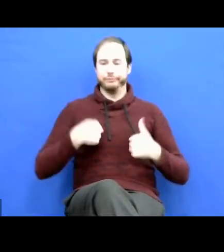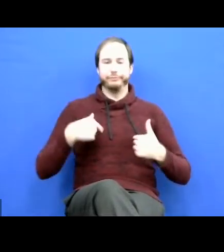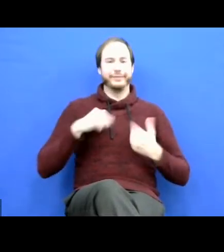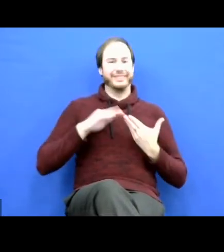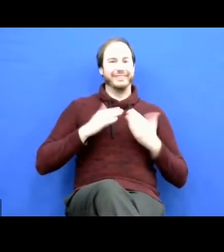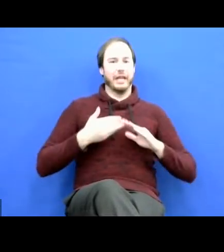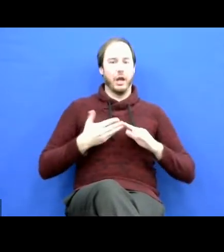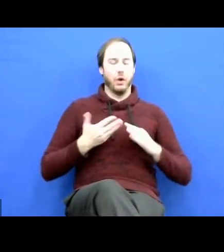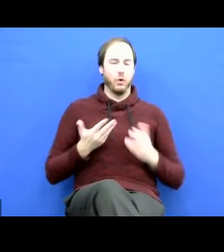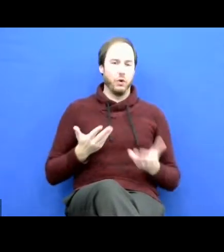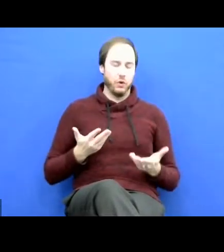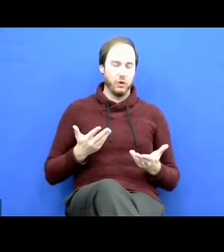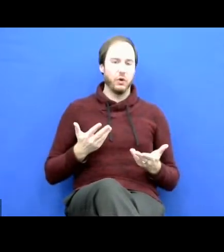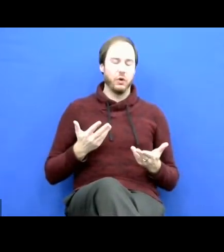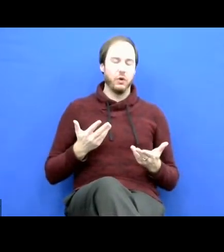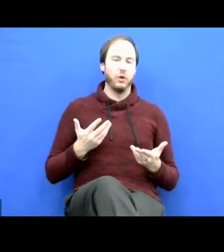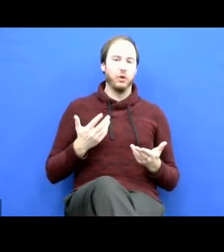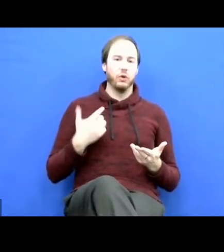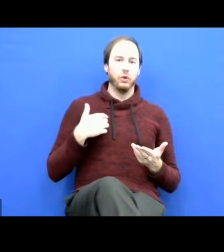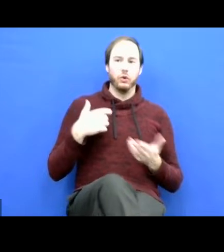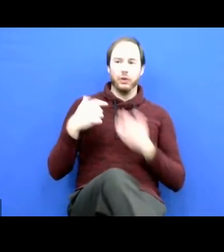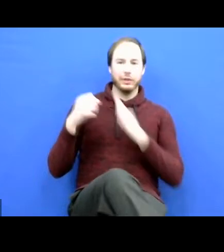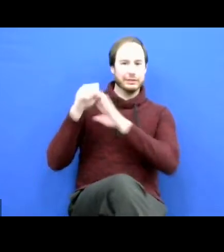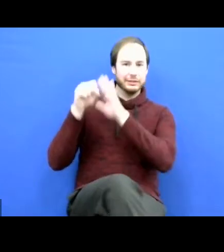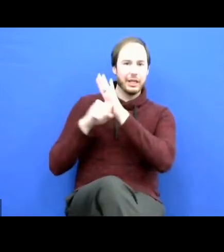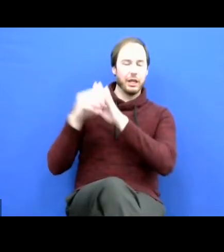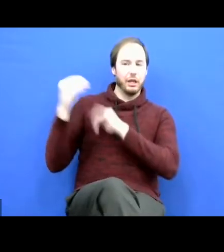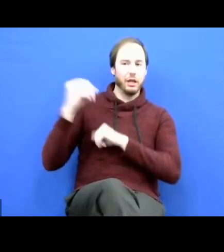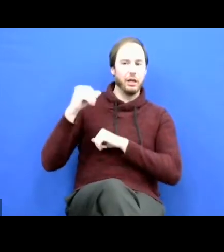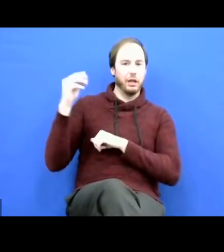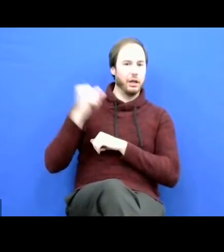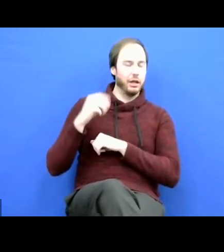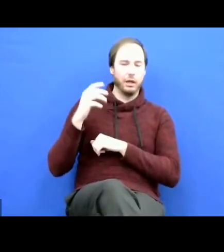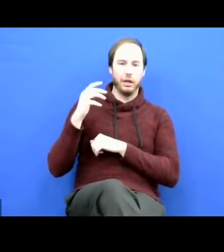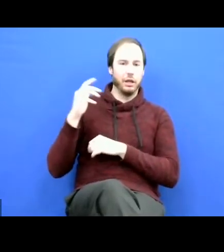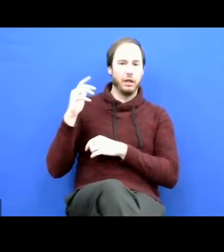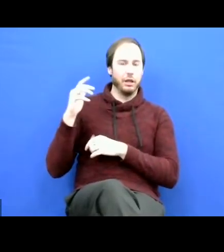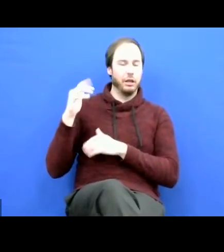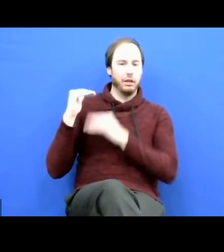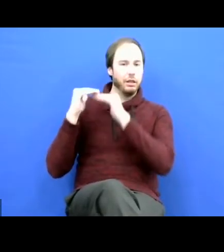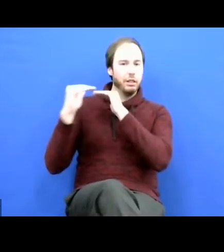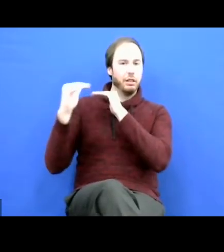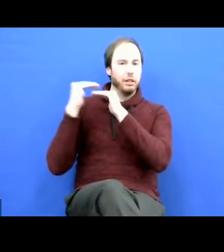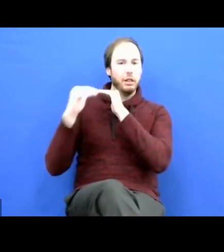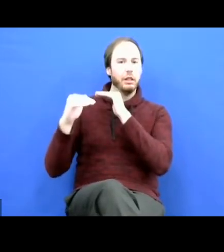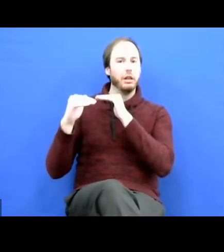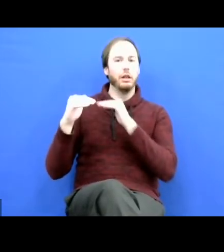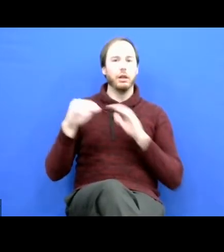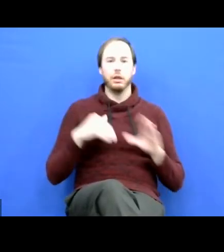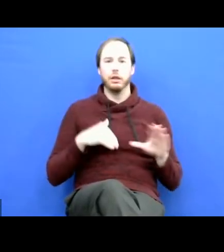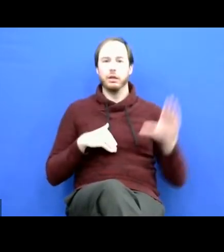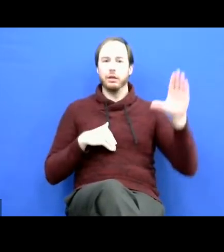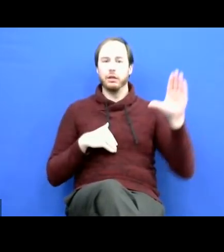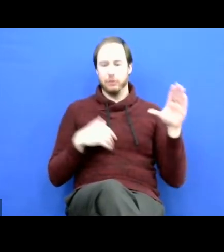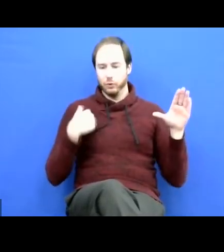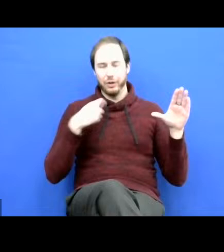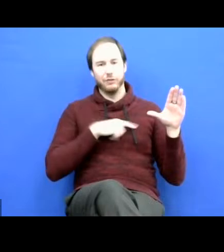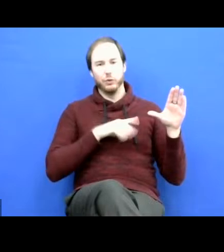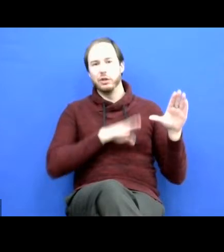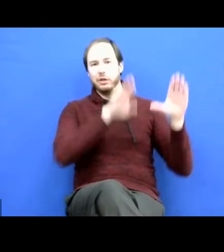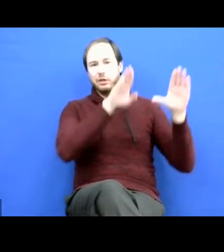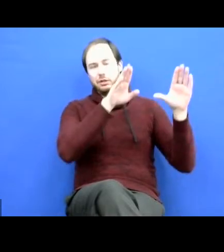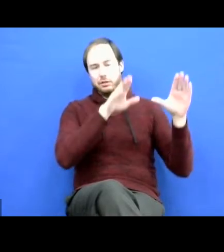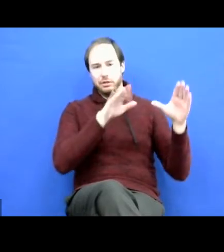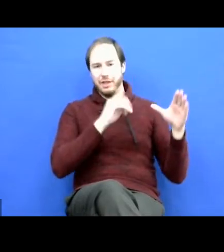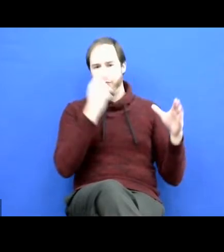have always covered, we're also picking up the increases on the portions that in the past state aid has covered. So that's why the library tends to